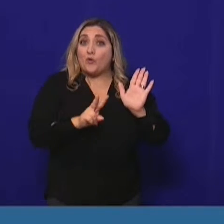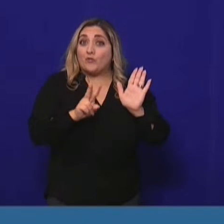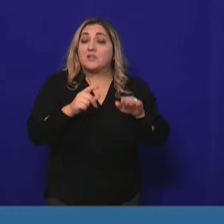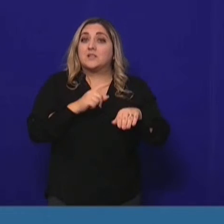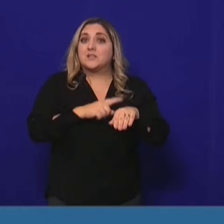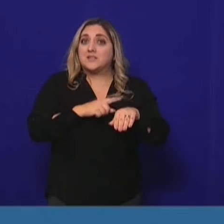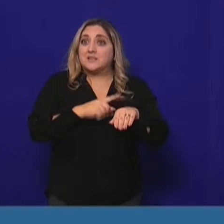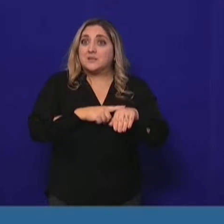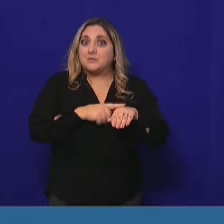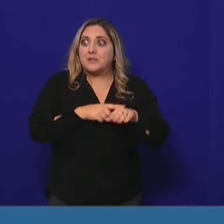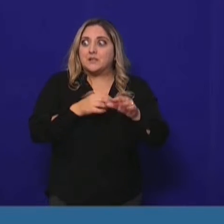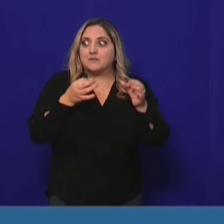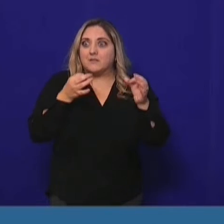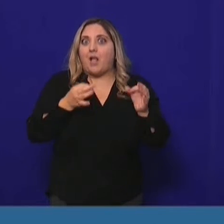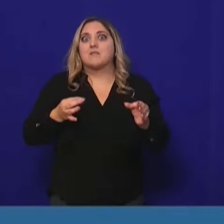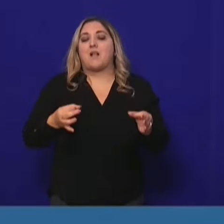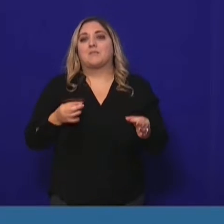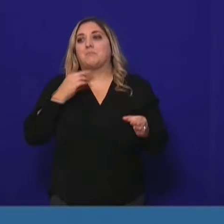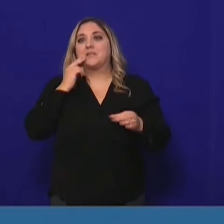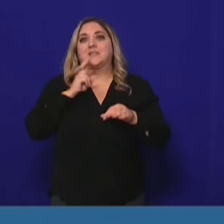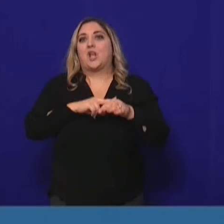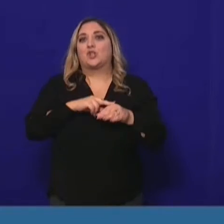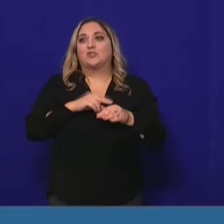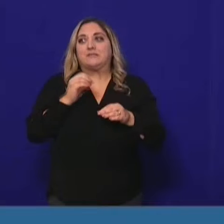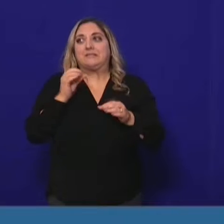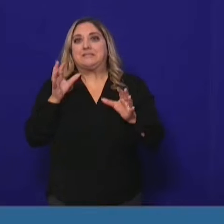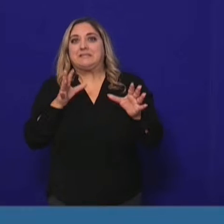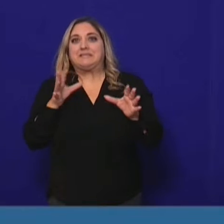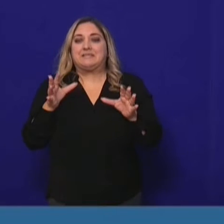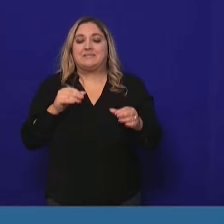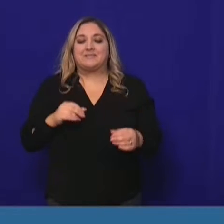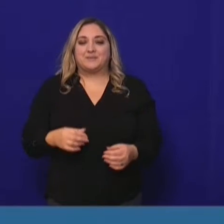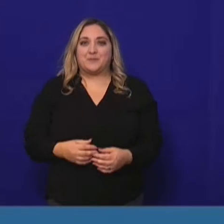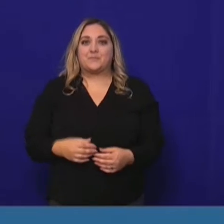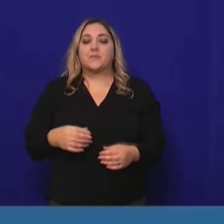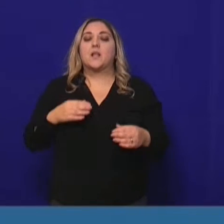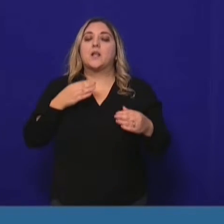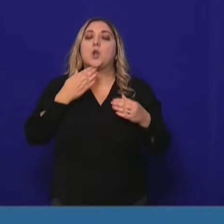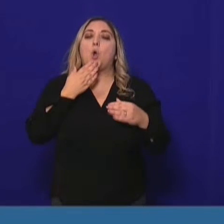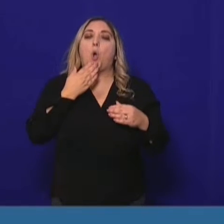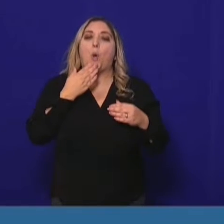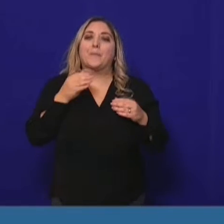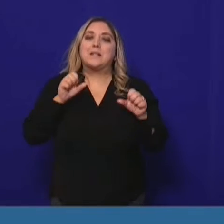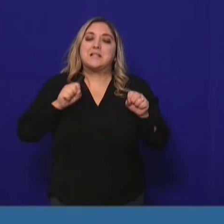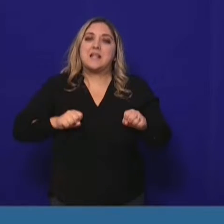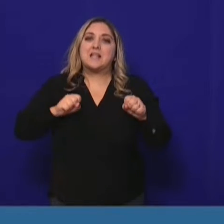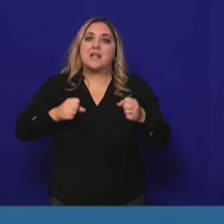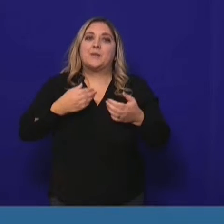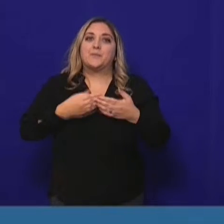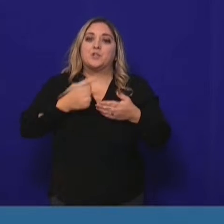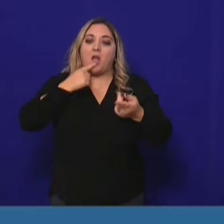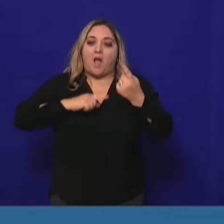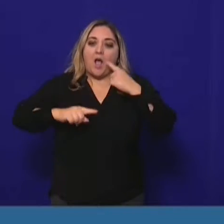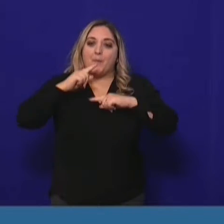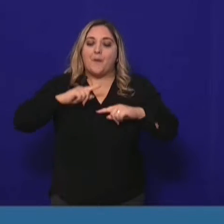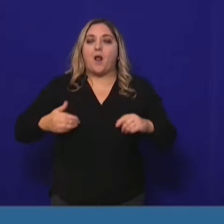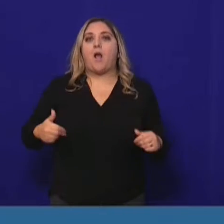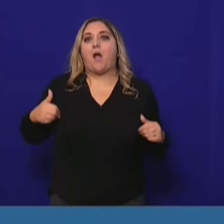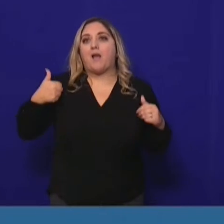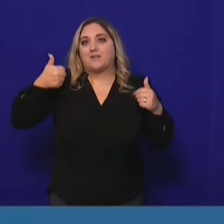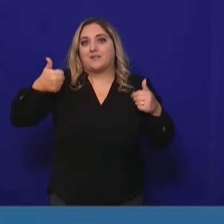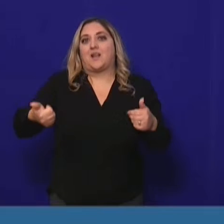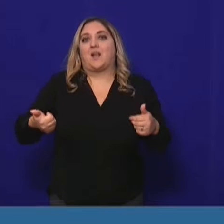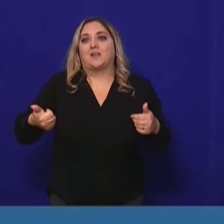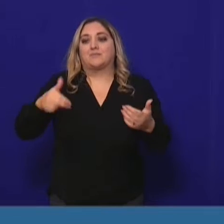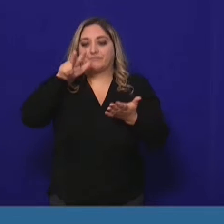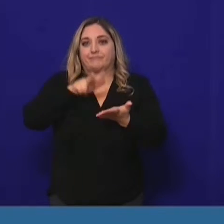huwa iktar partikolari għaliex aħna għandna l-avvanzi għaddejjin il-ħin kollu. Jiġifieri d-data eżatta nkun nistgħu nħabbruha meta